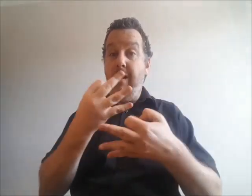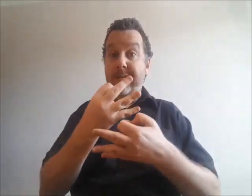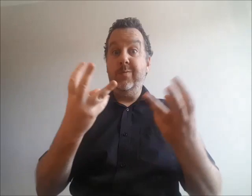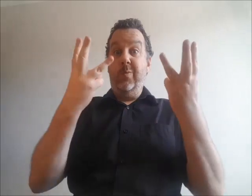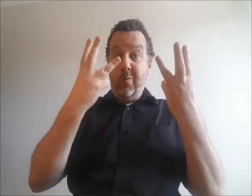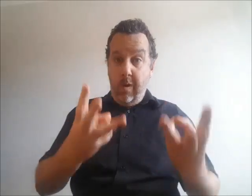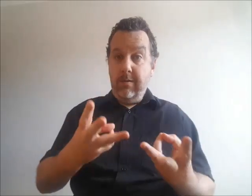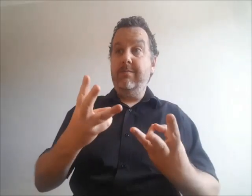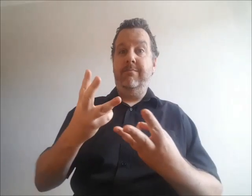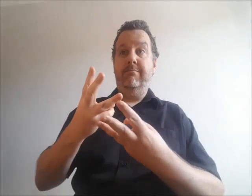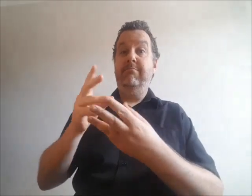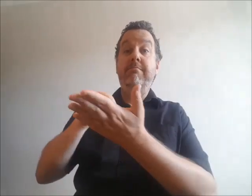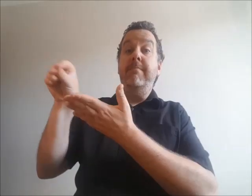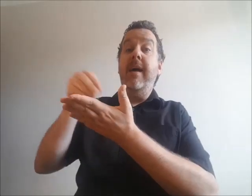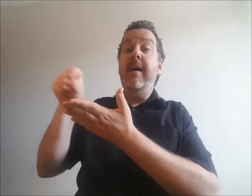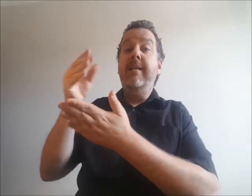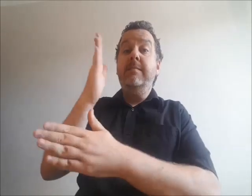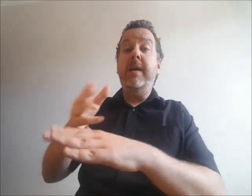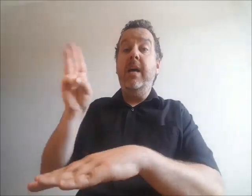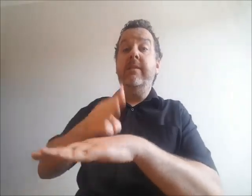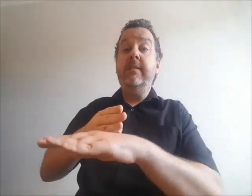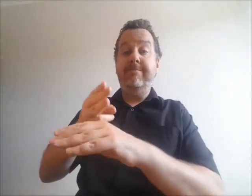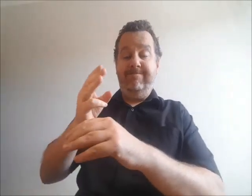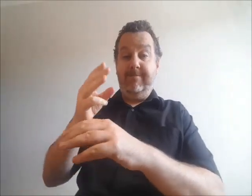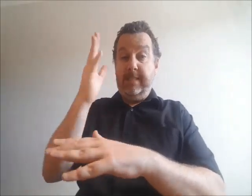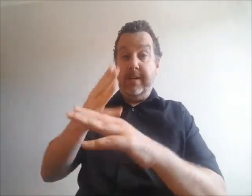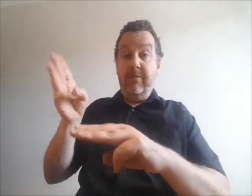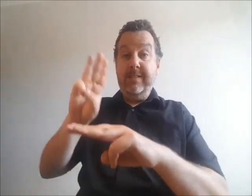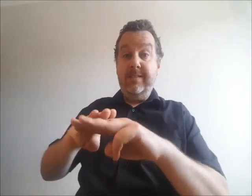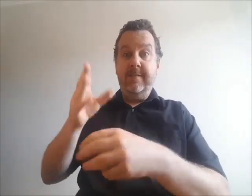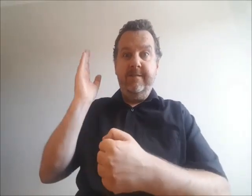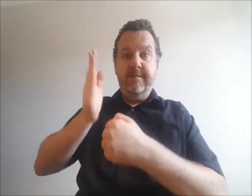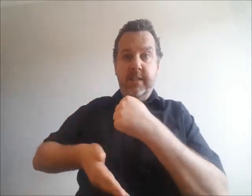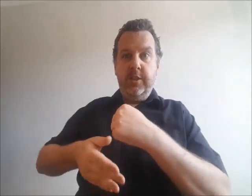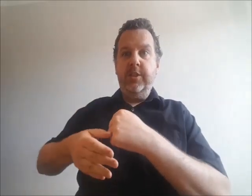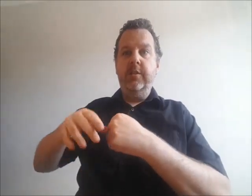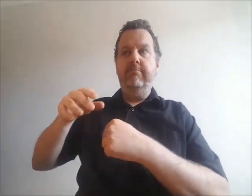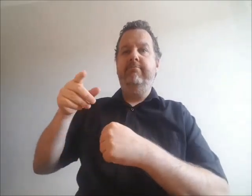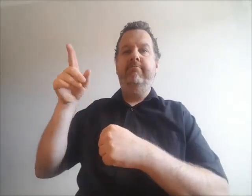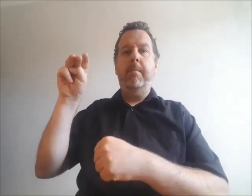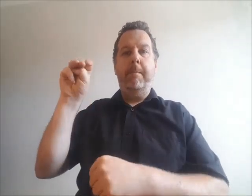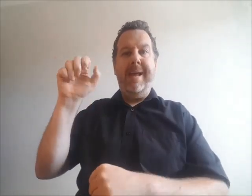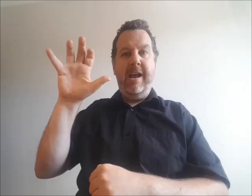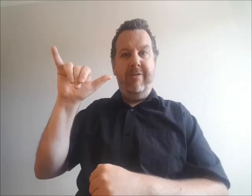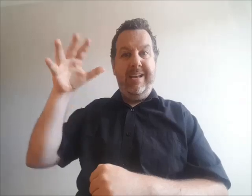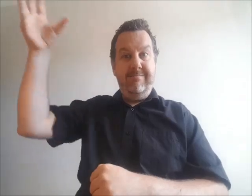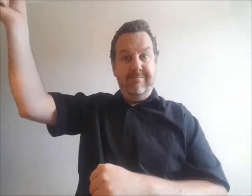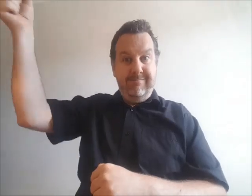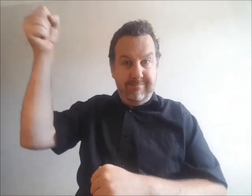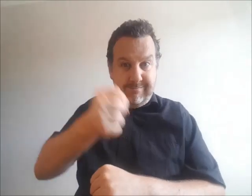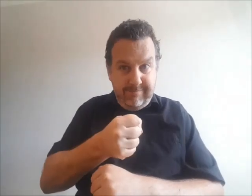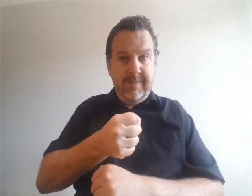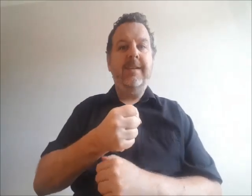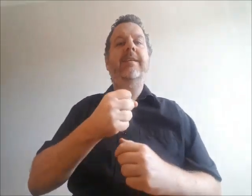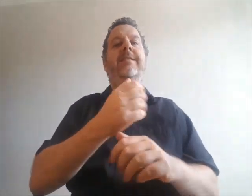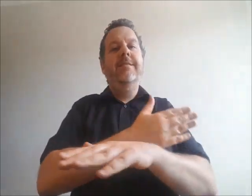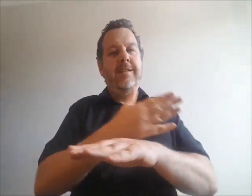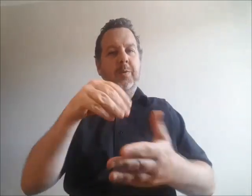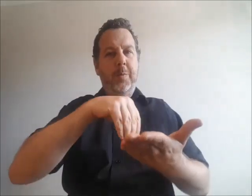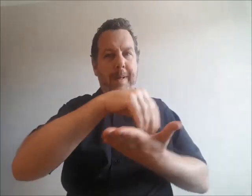it looks like they wanted to finish paying for Mary Foley's education in Cabra, bring her back to Tralee and begin